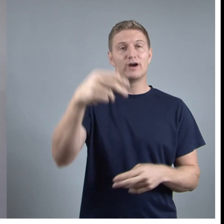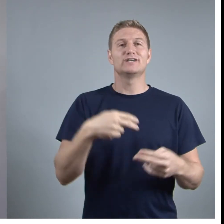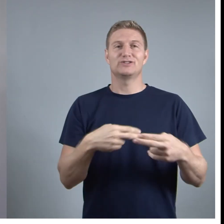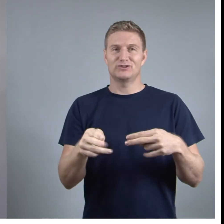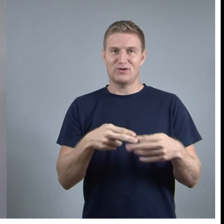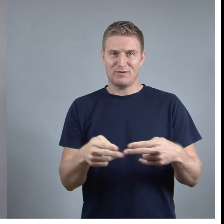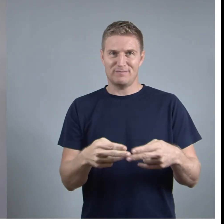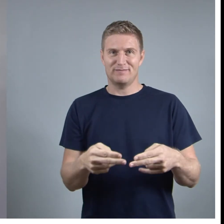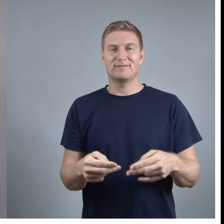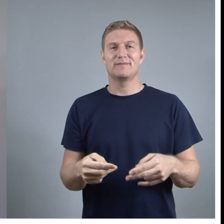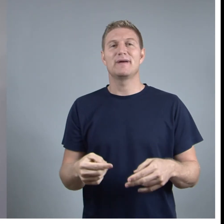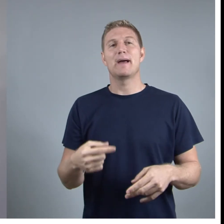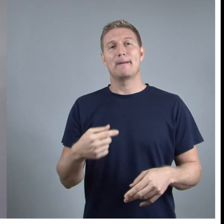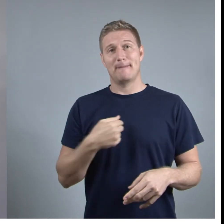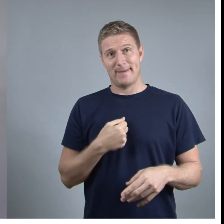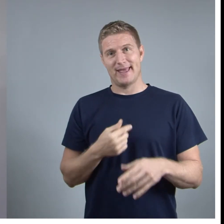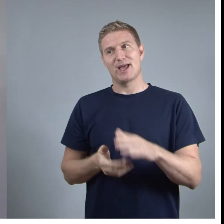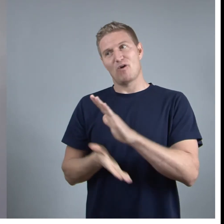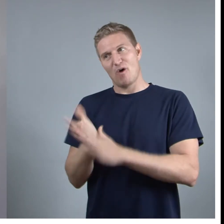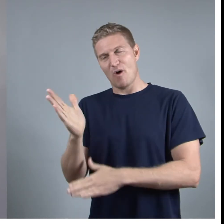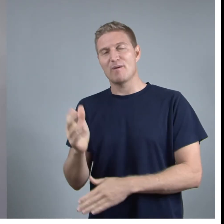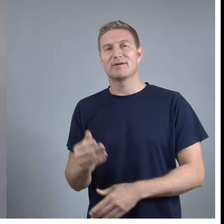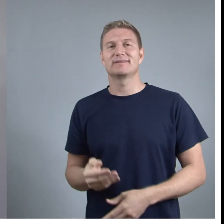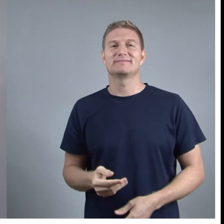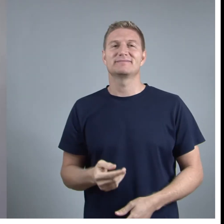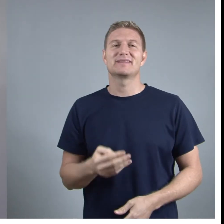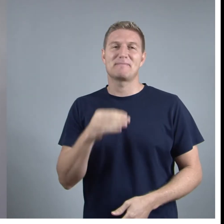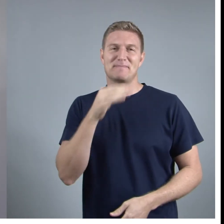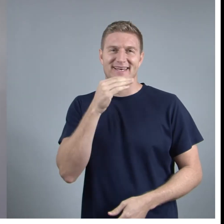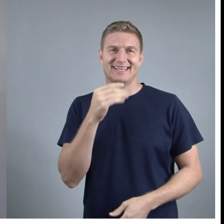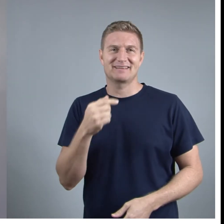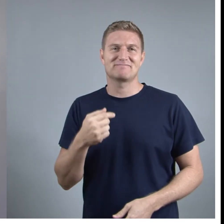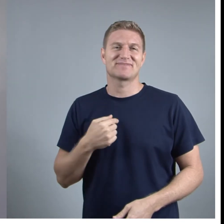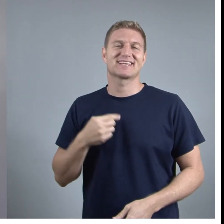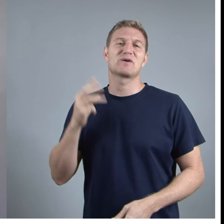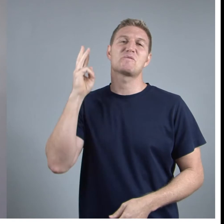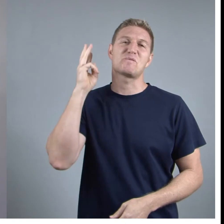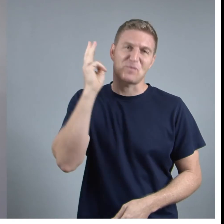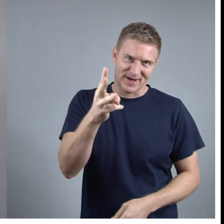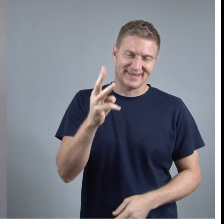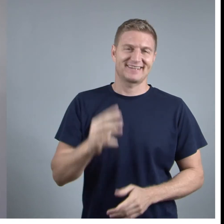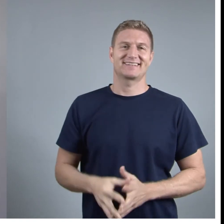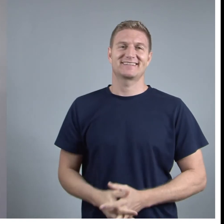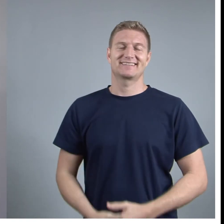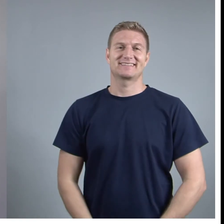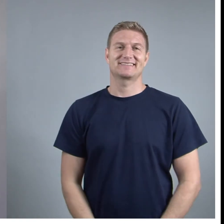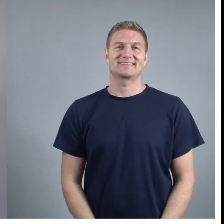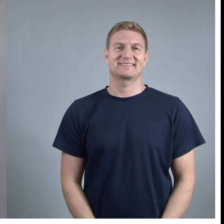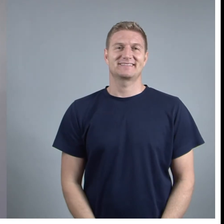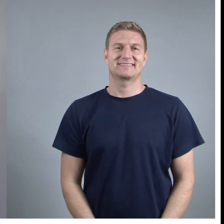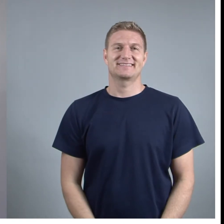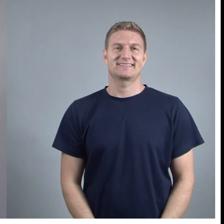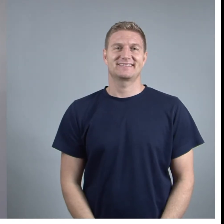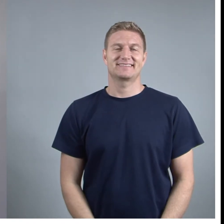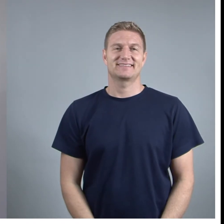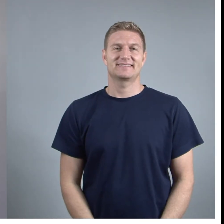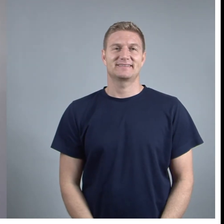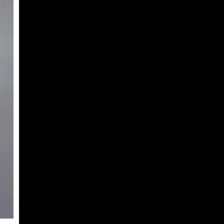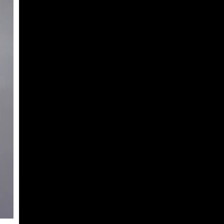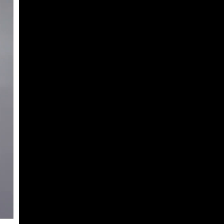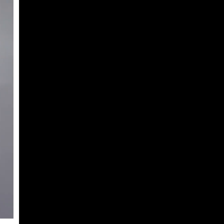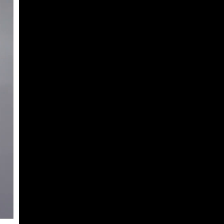in the future, I will go to the shop. So your sentence stays the same, but to change the